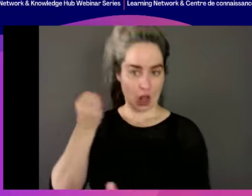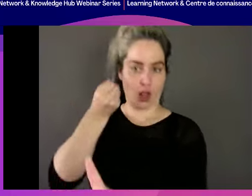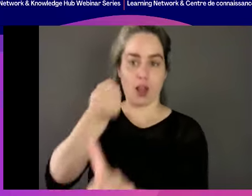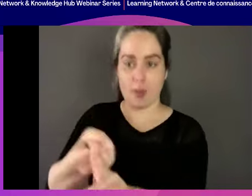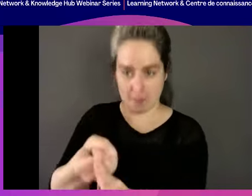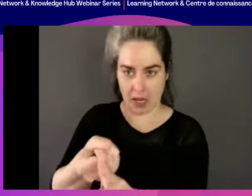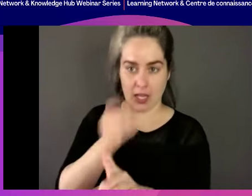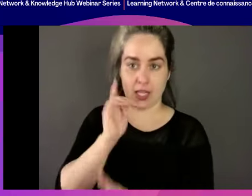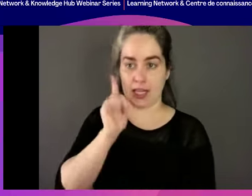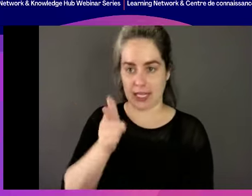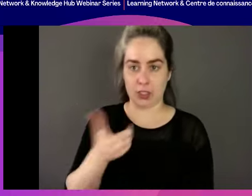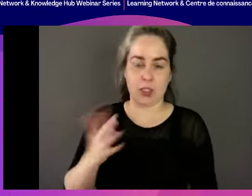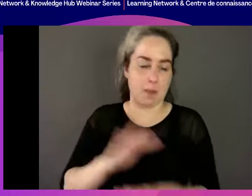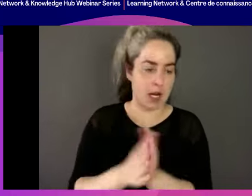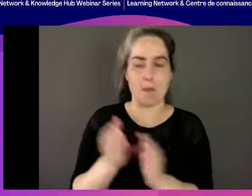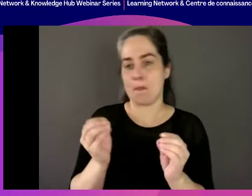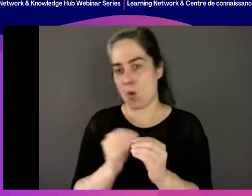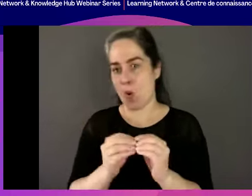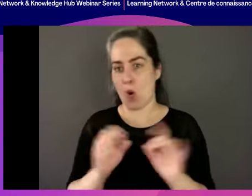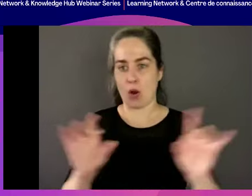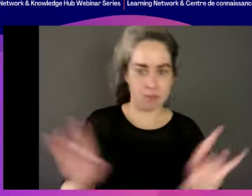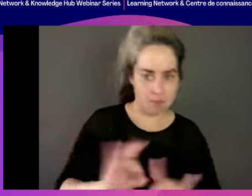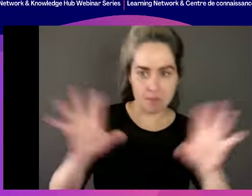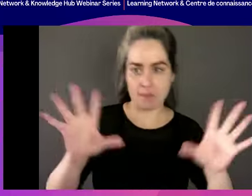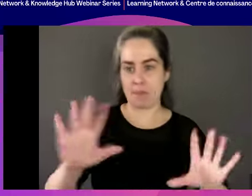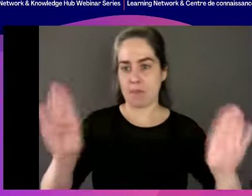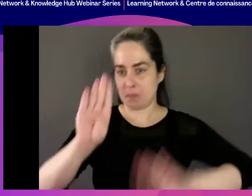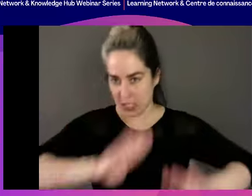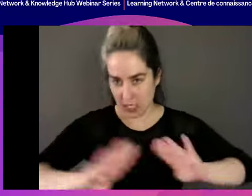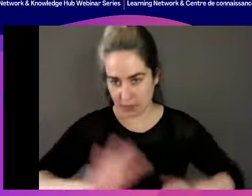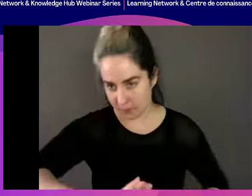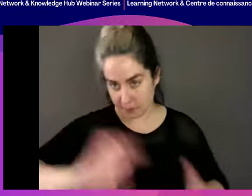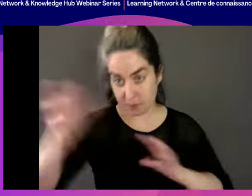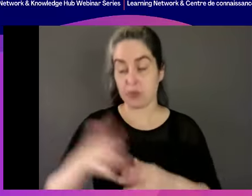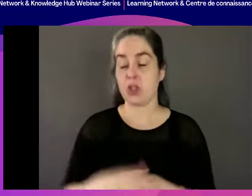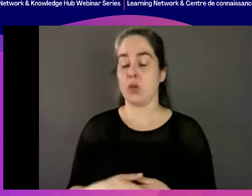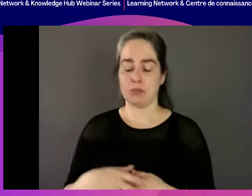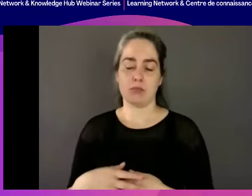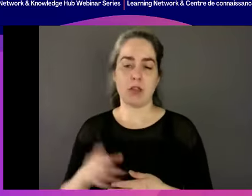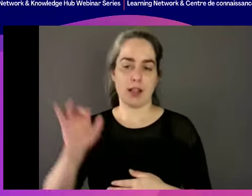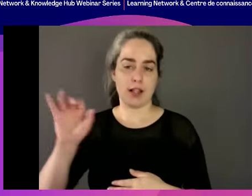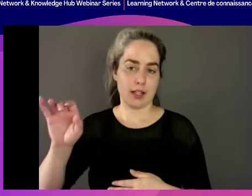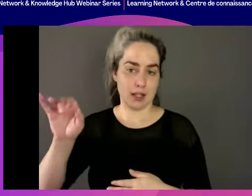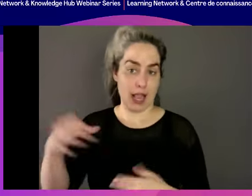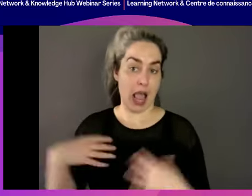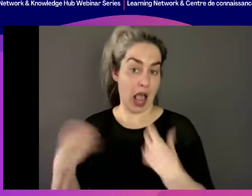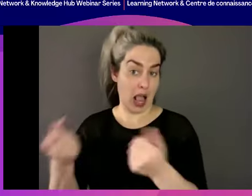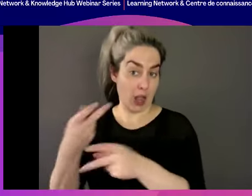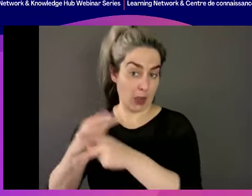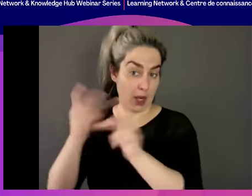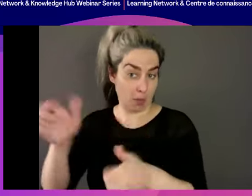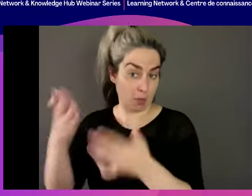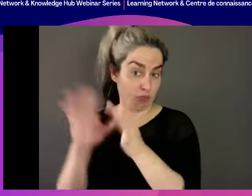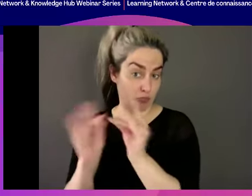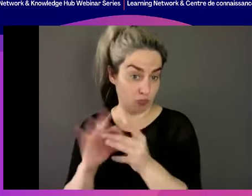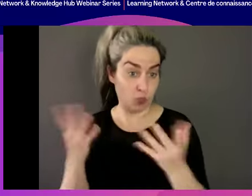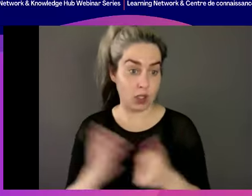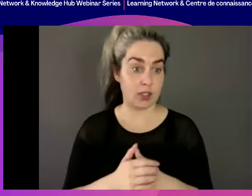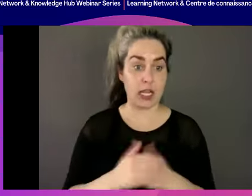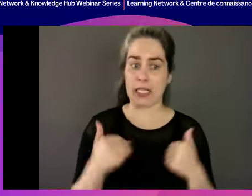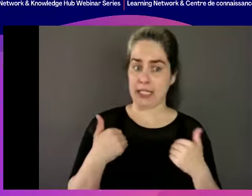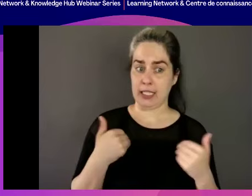out and potentially violence. This healthcare provider shared that young children who are processing a traumatic event, they